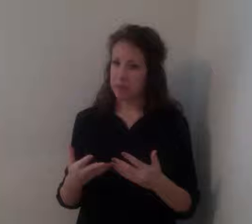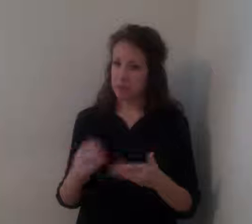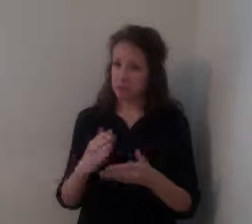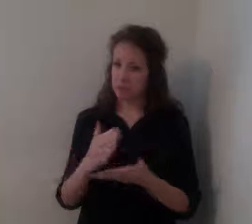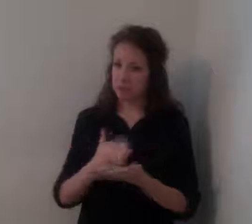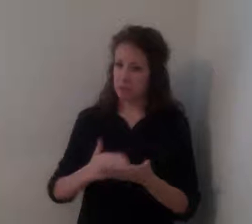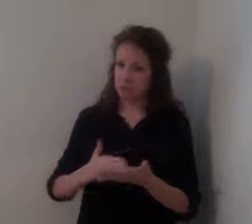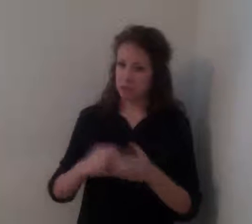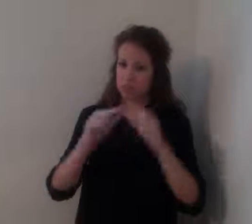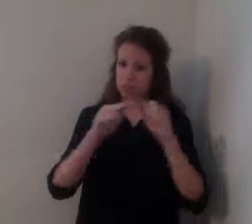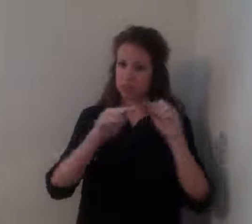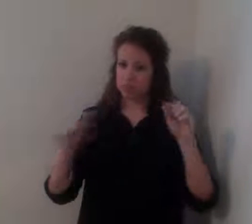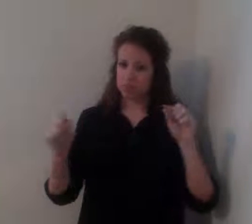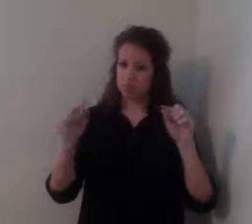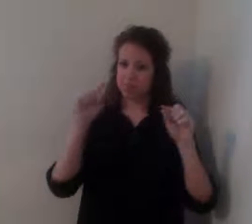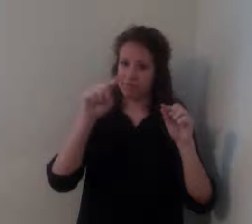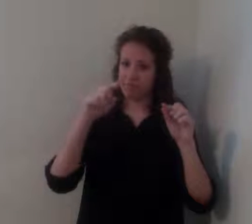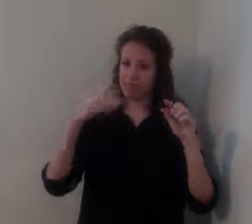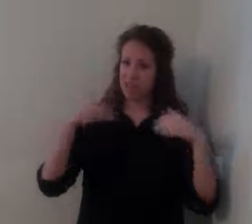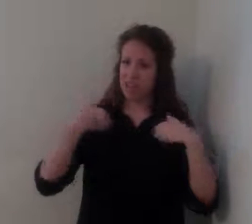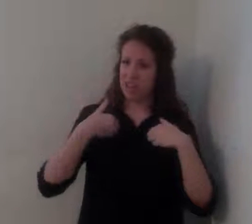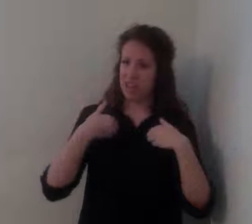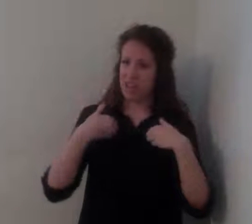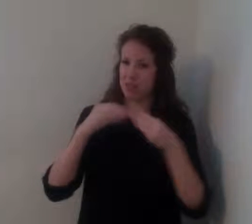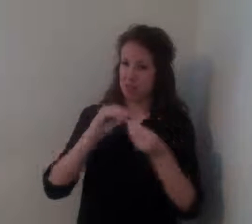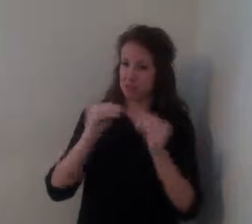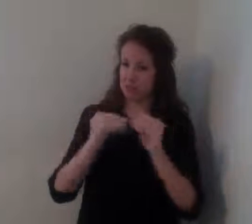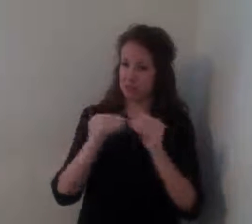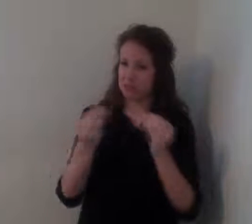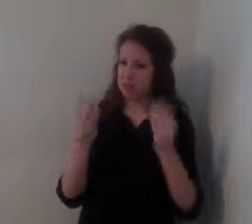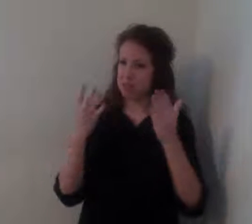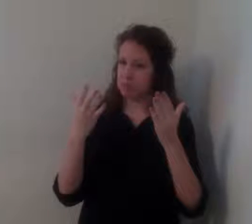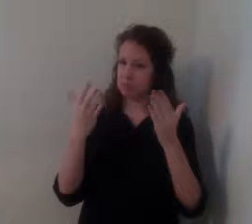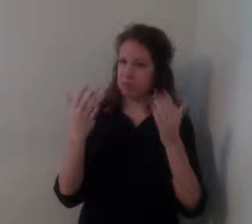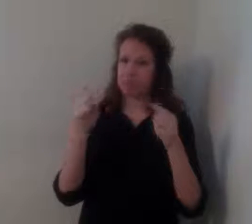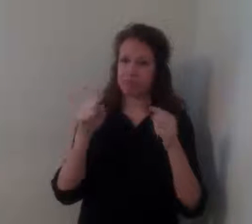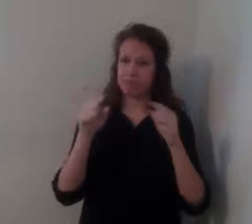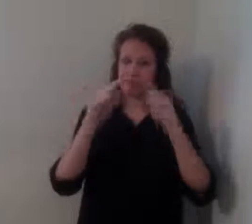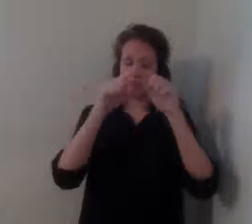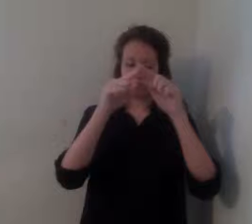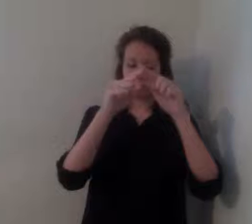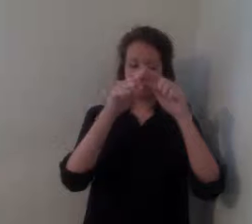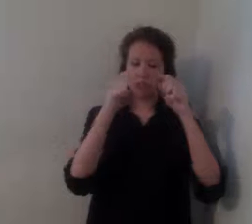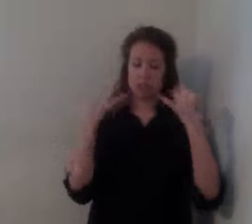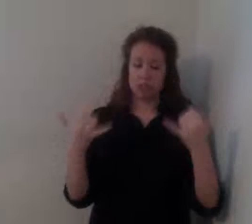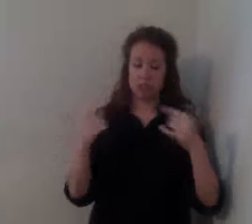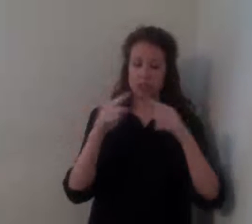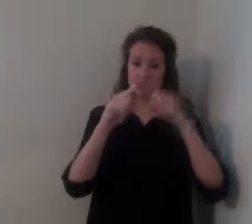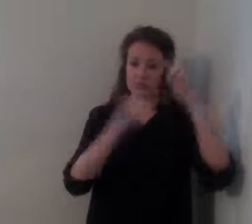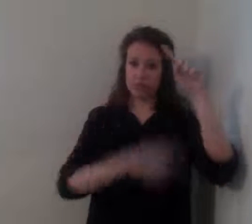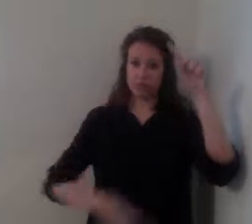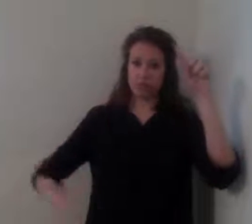For example, let's write a fraction for our drawing here. I divided the circle into 4 parts, right? So the number on the bottom will be